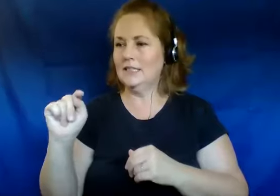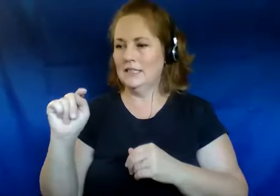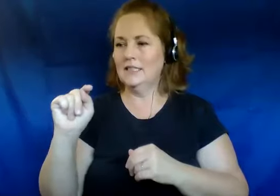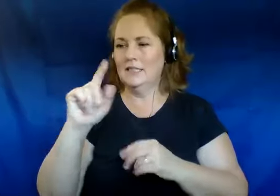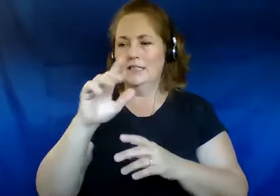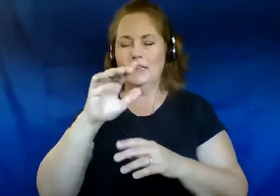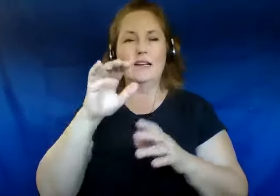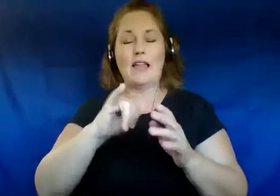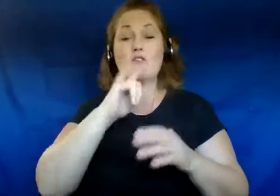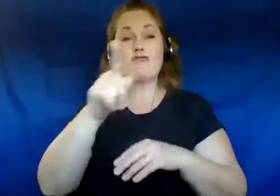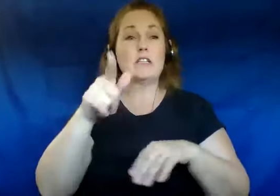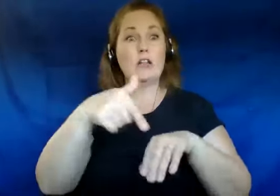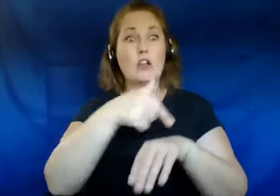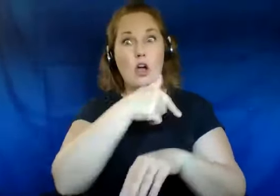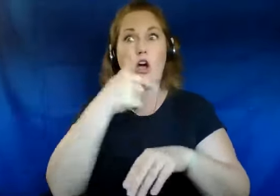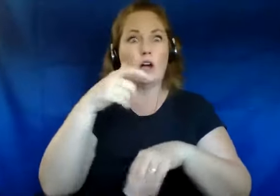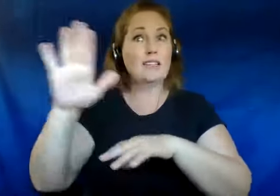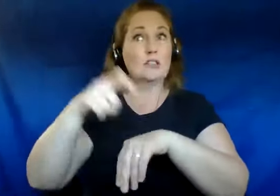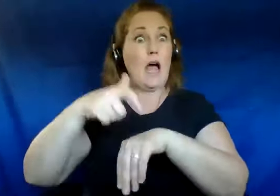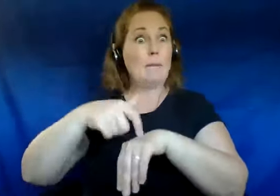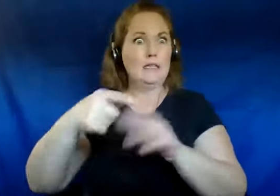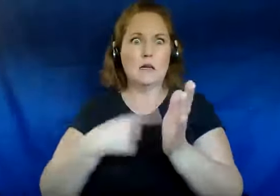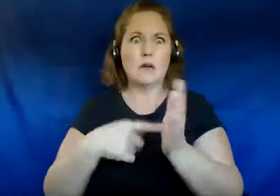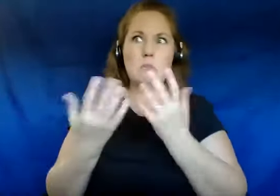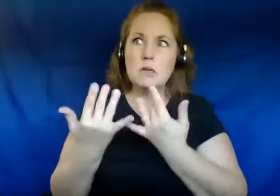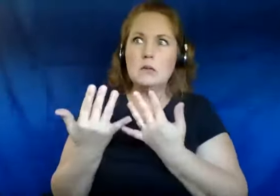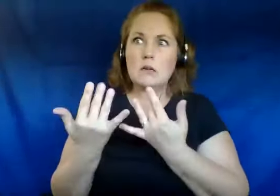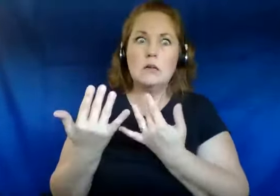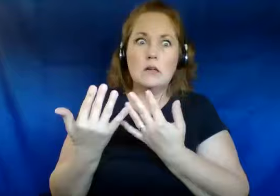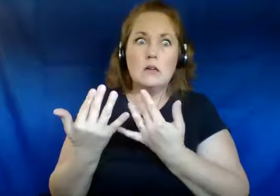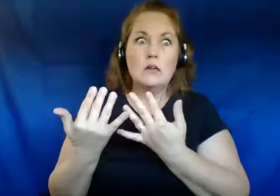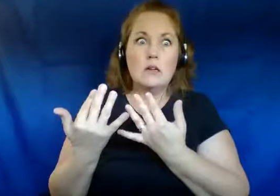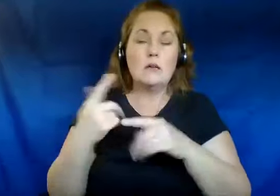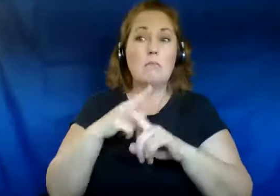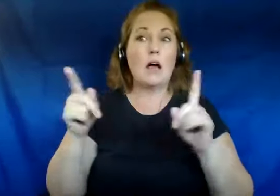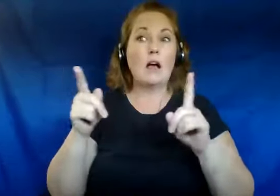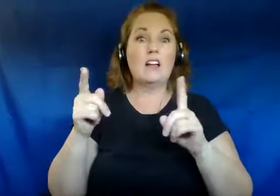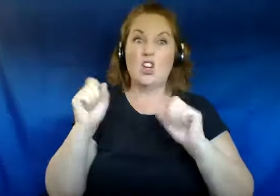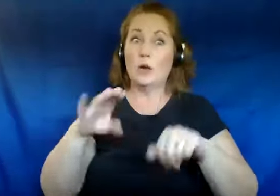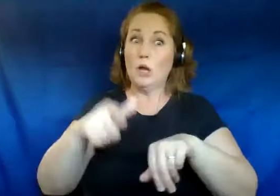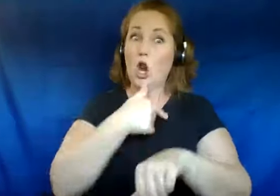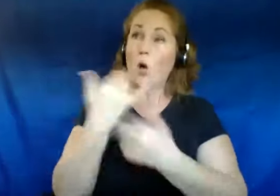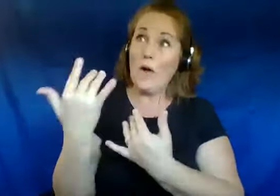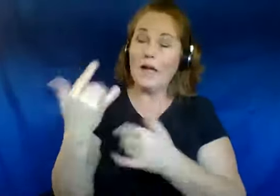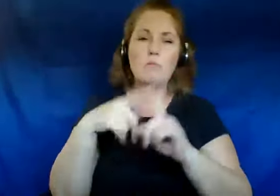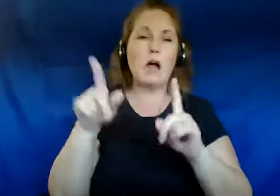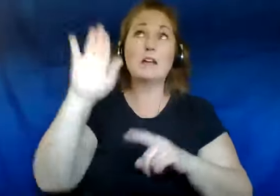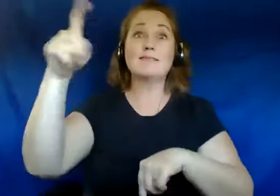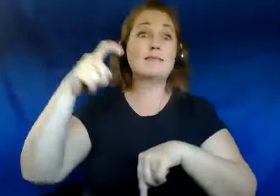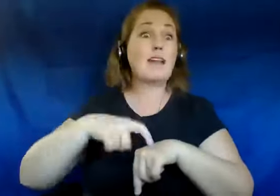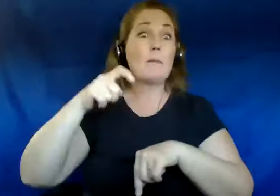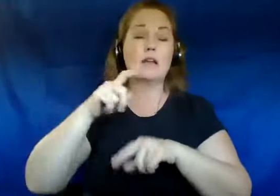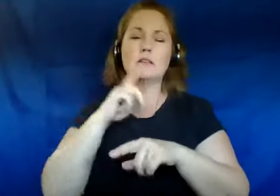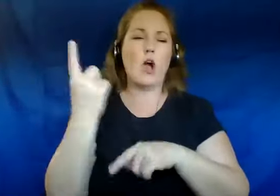really long, but what I know is his timing. It's perfect. So, at any